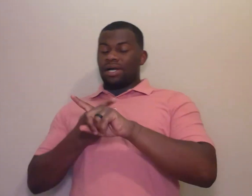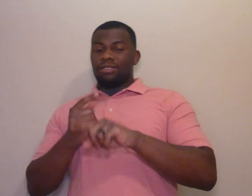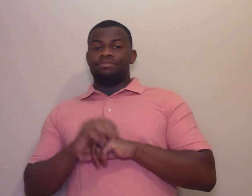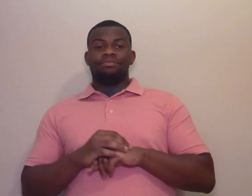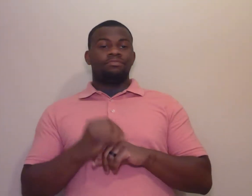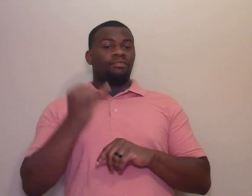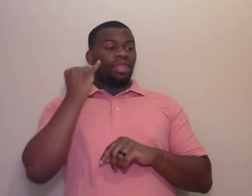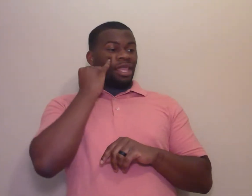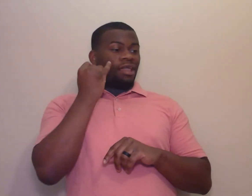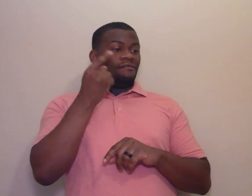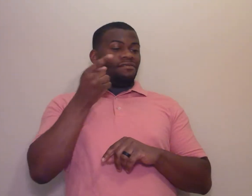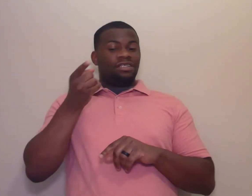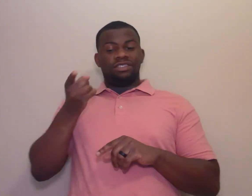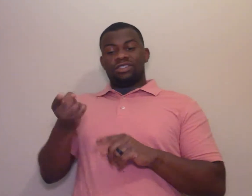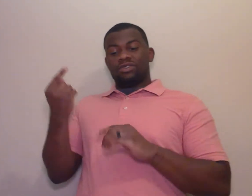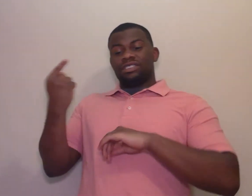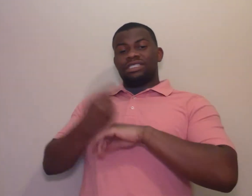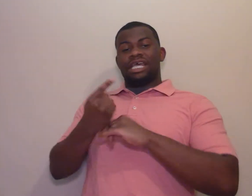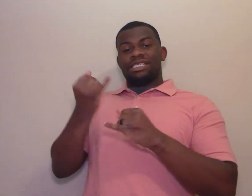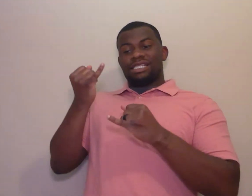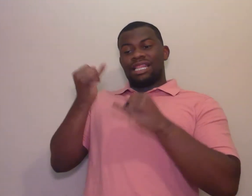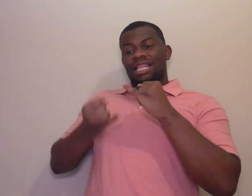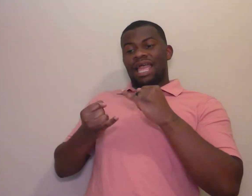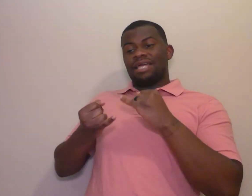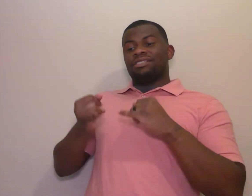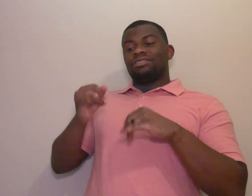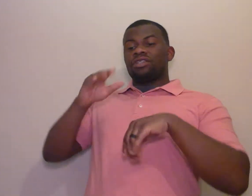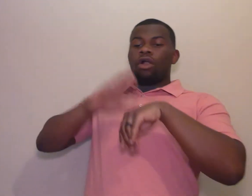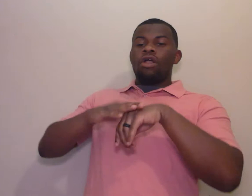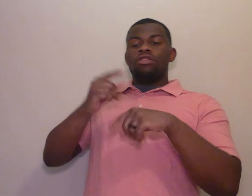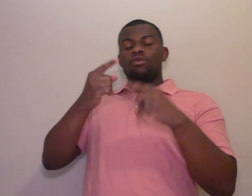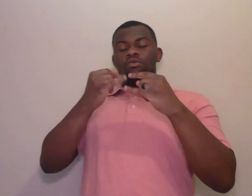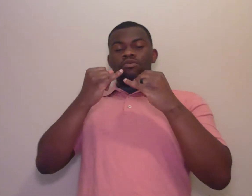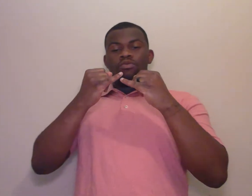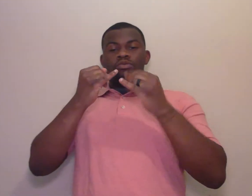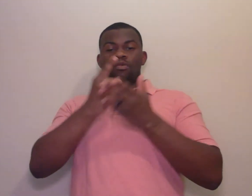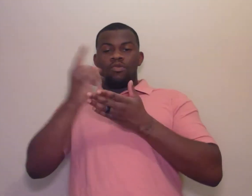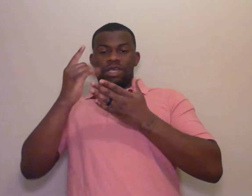Friday before. Pay periods always begin on the 1st and the 16th of the month.